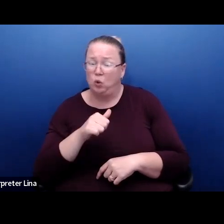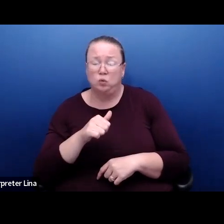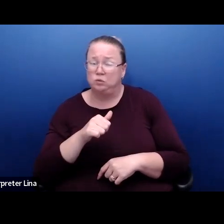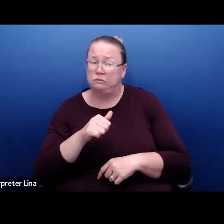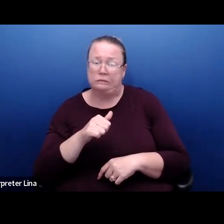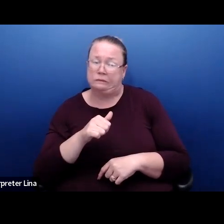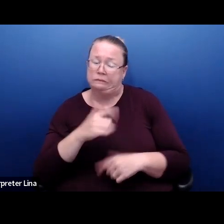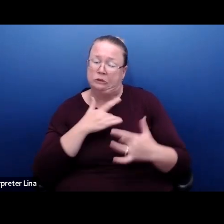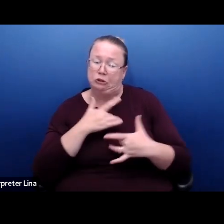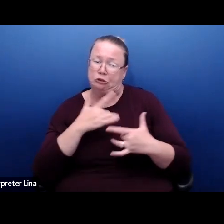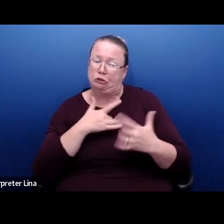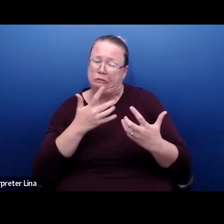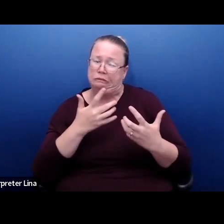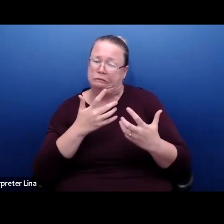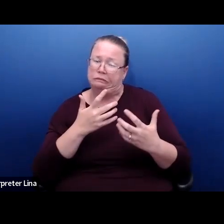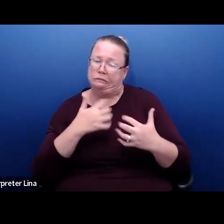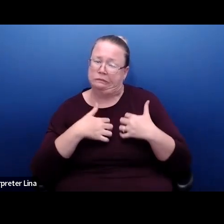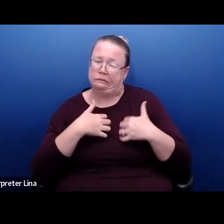I'm concerned about sitting.